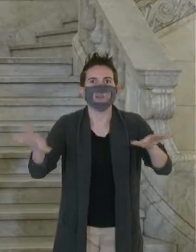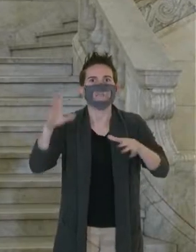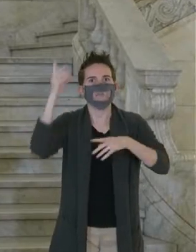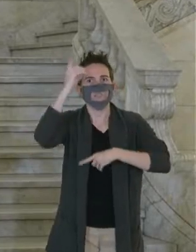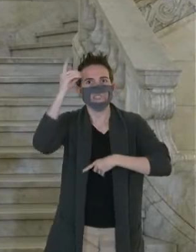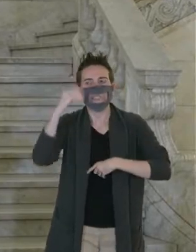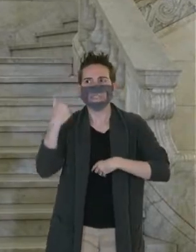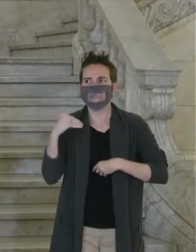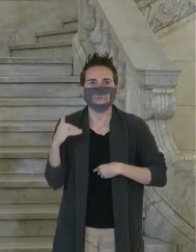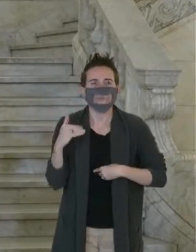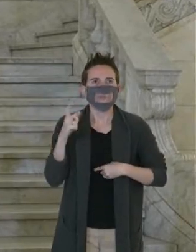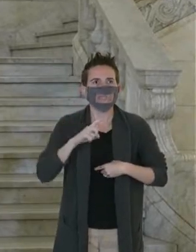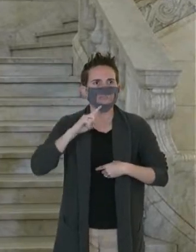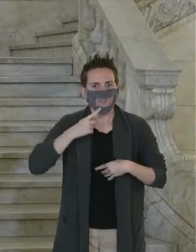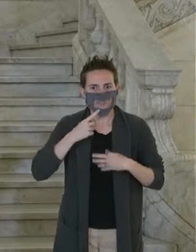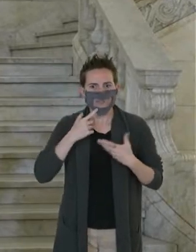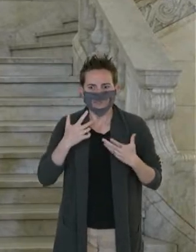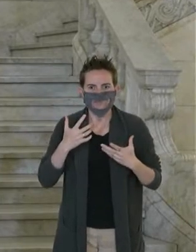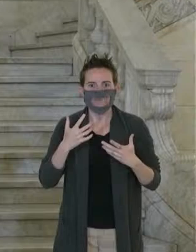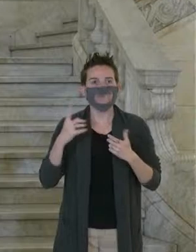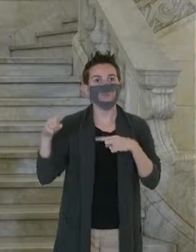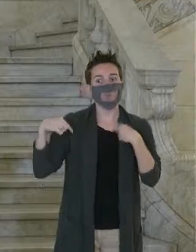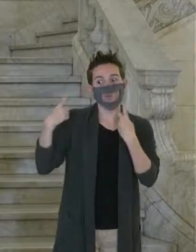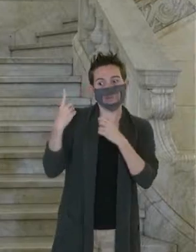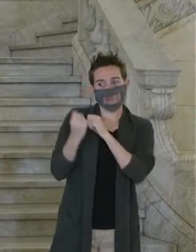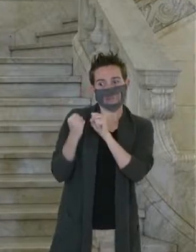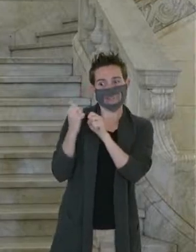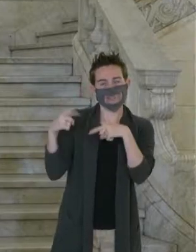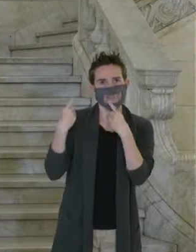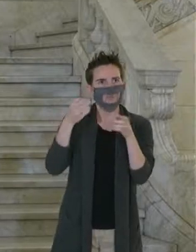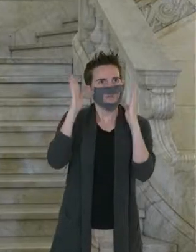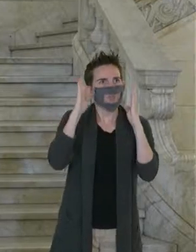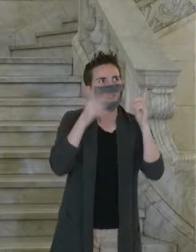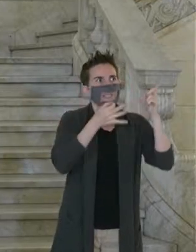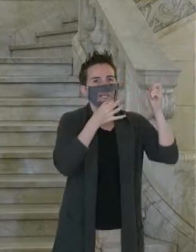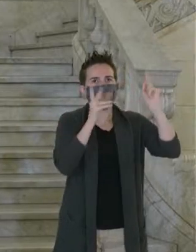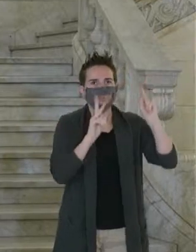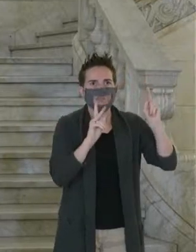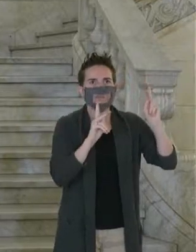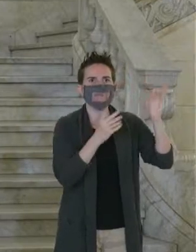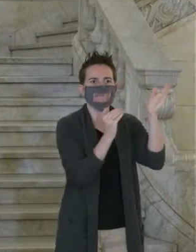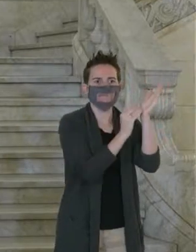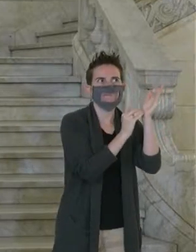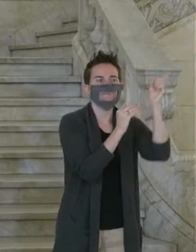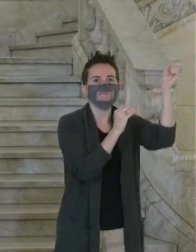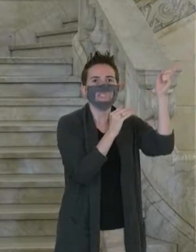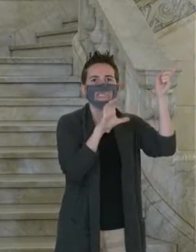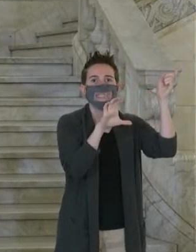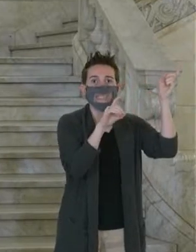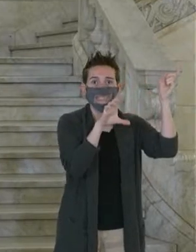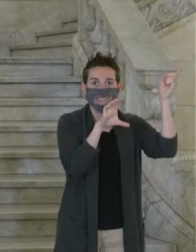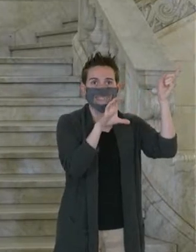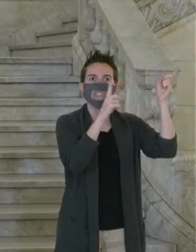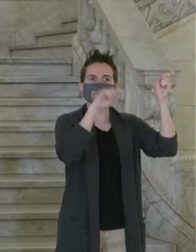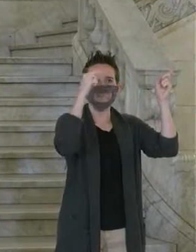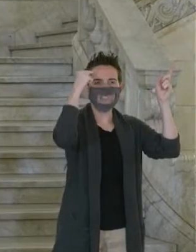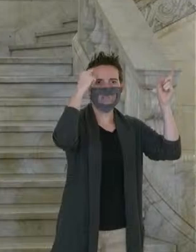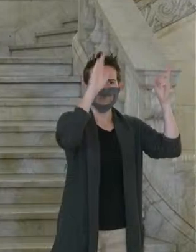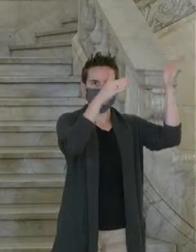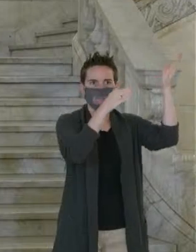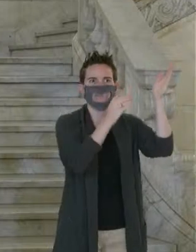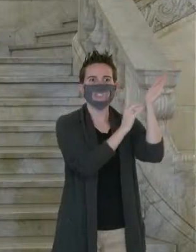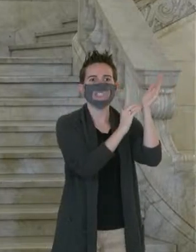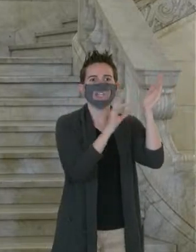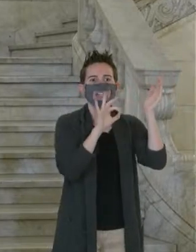community. So throughout last year, we listened to the experts, the CDC at the national level, and Dr.